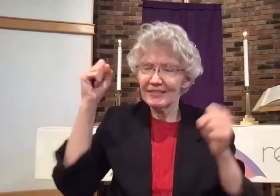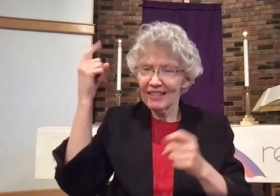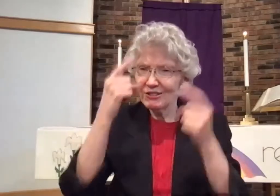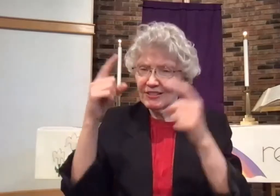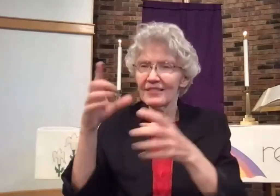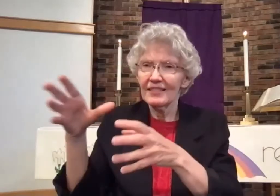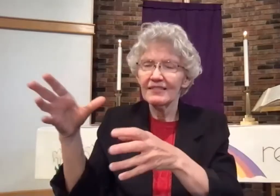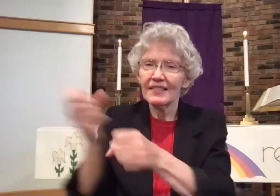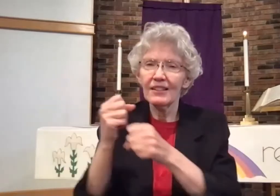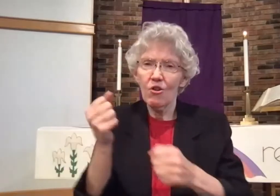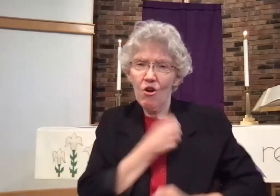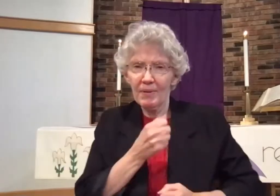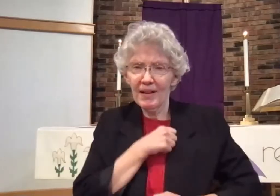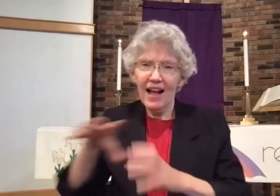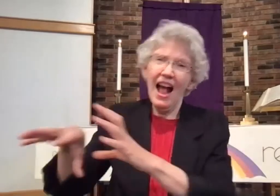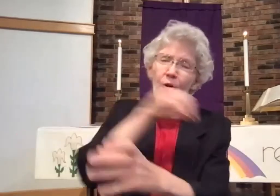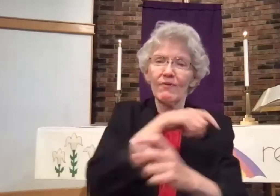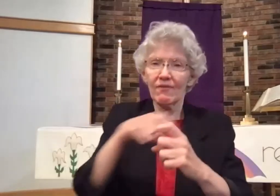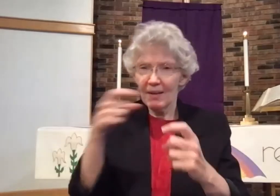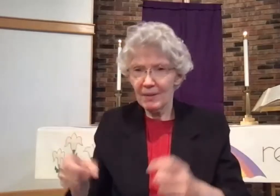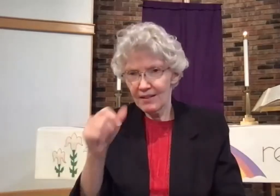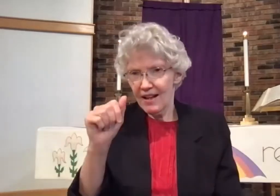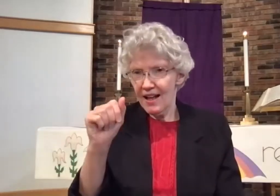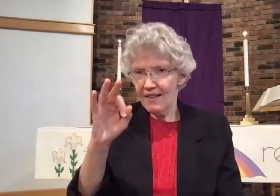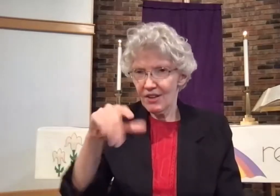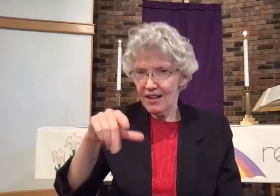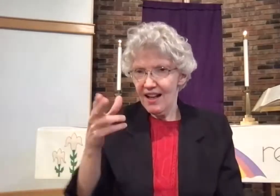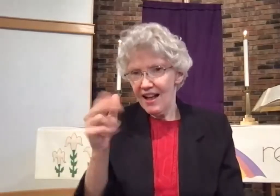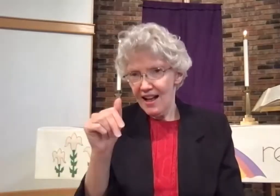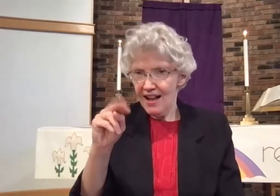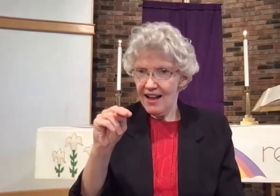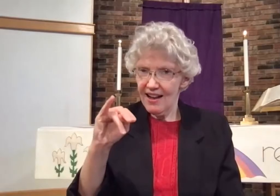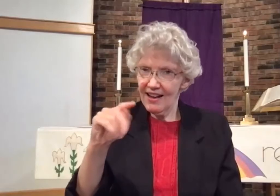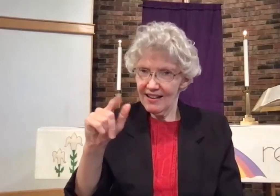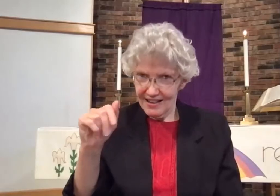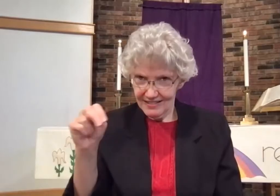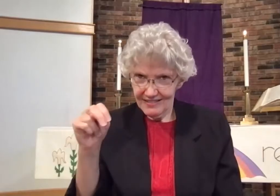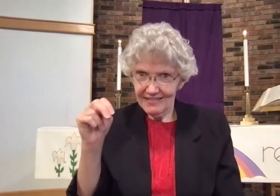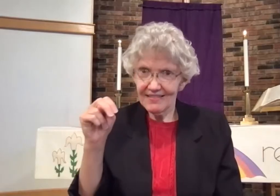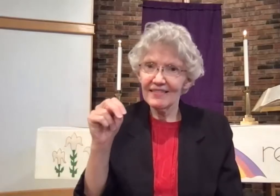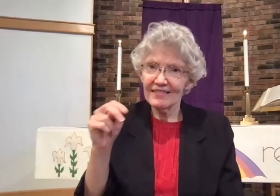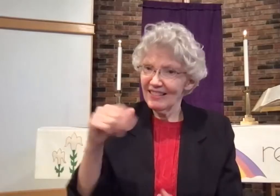talking about how President Biden is probably going to remove our troops from Afghanistan